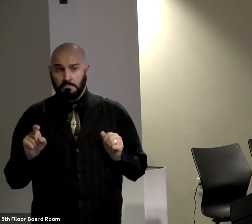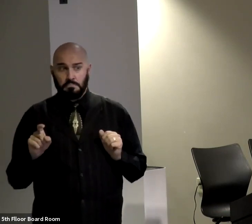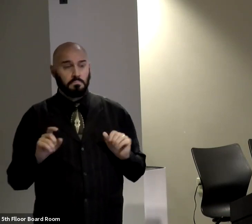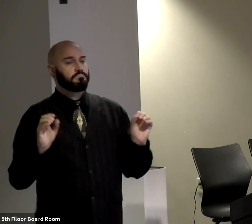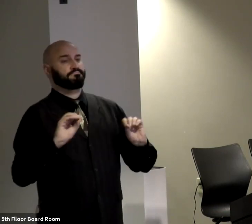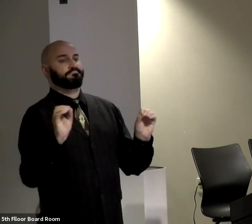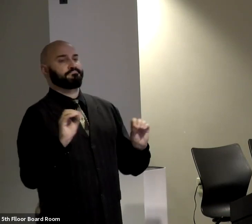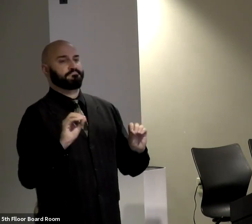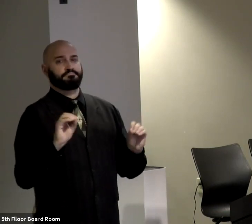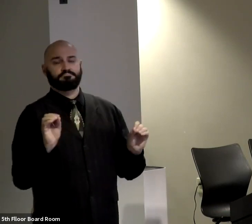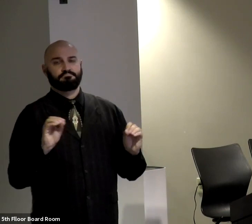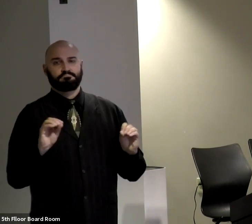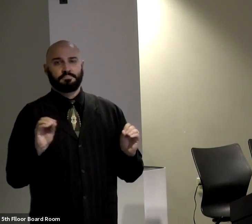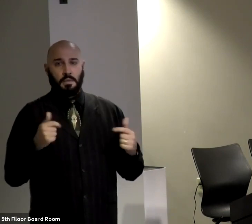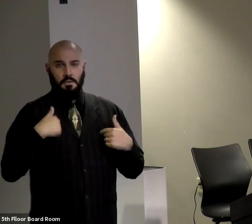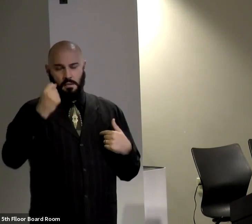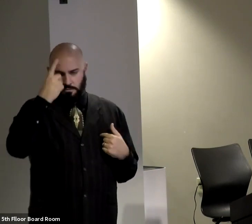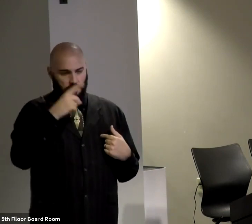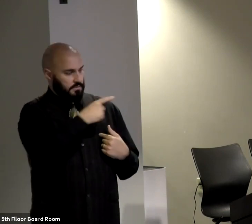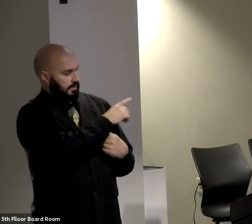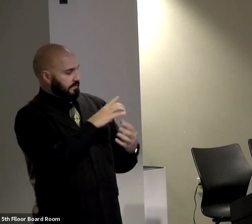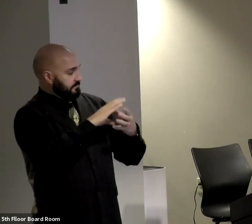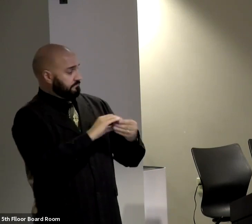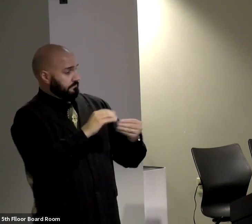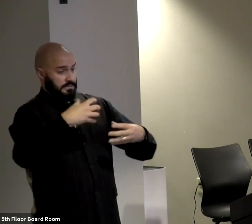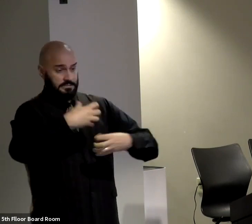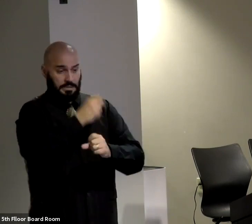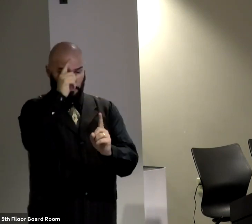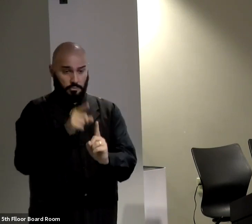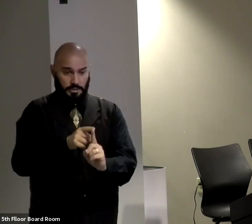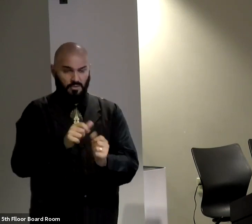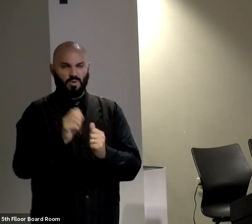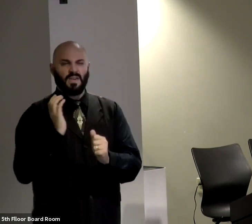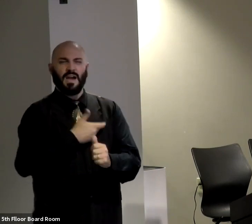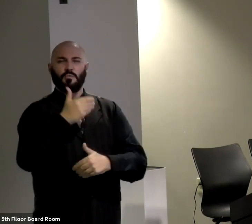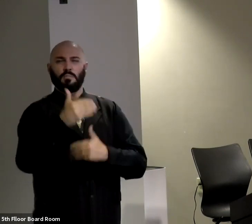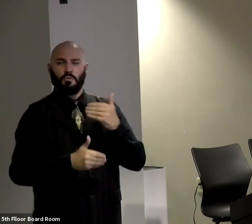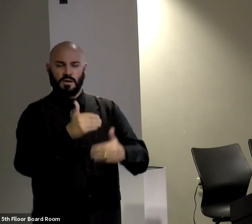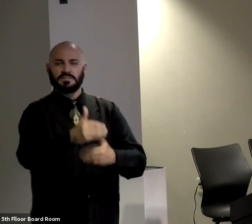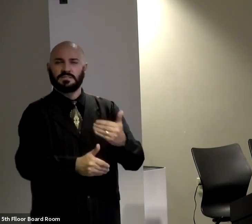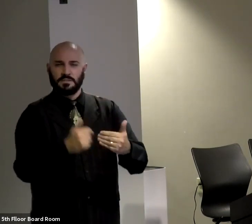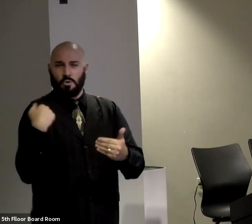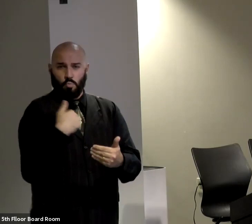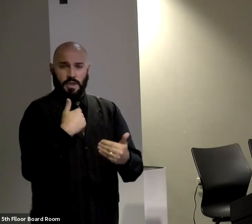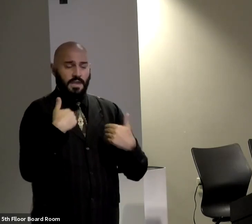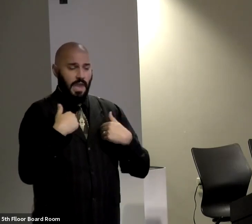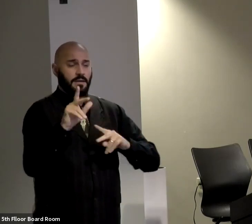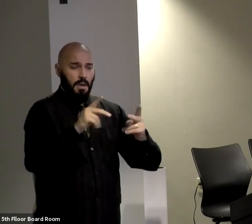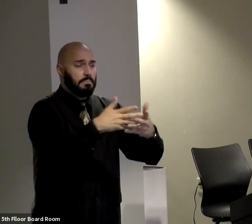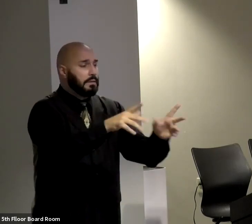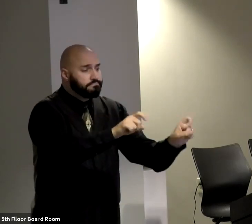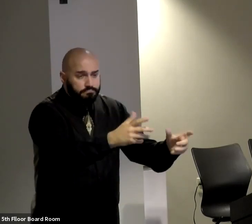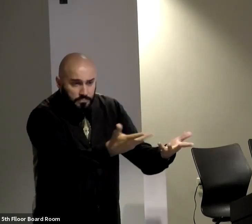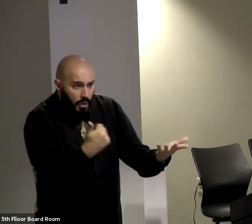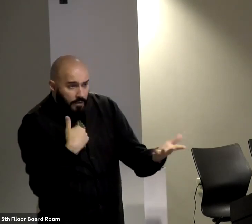Hearing none, as I understand the summary, it has in our process, we've gone out for public comment following our